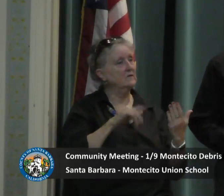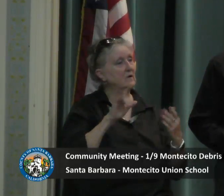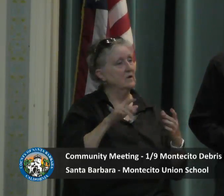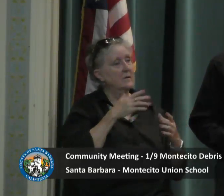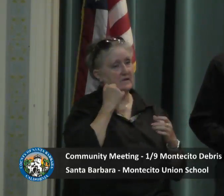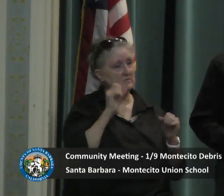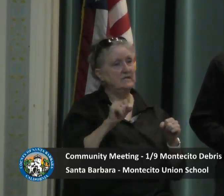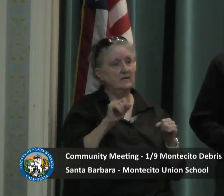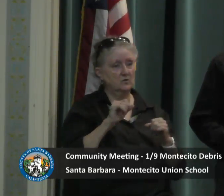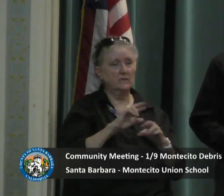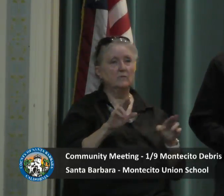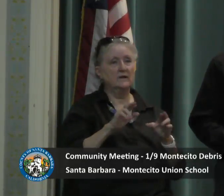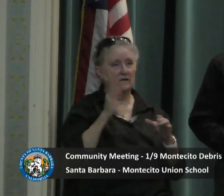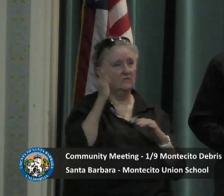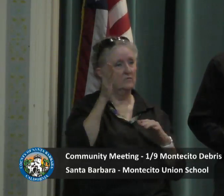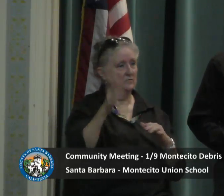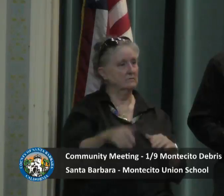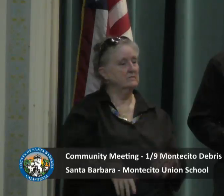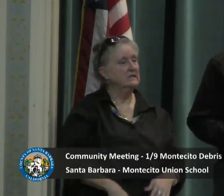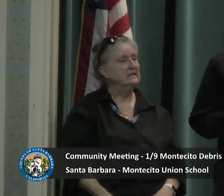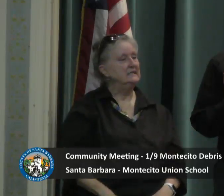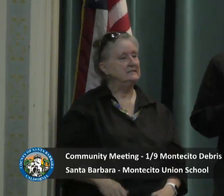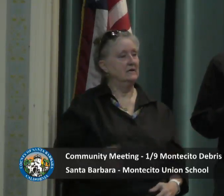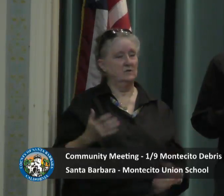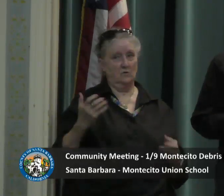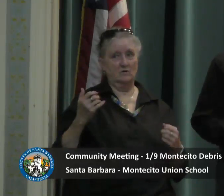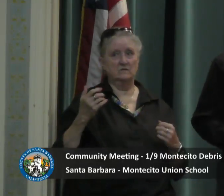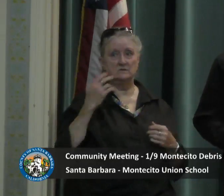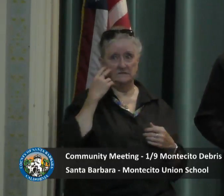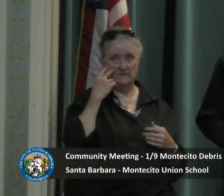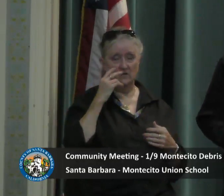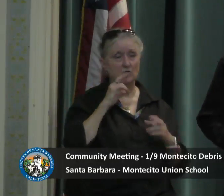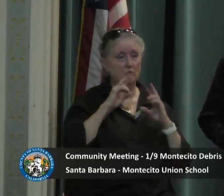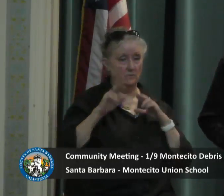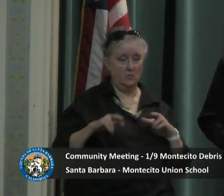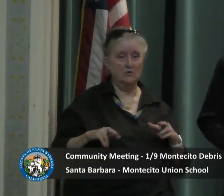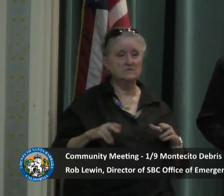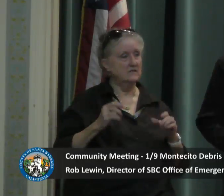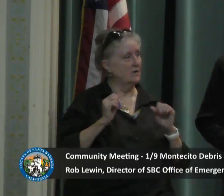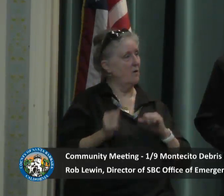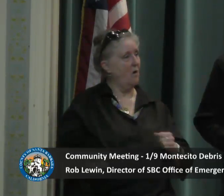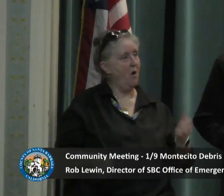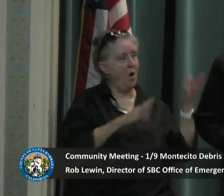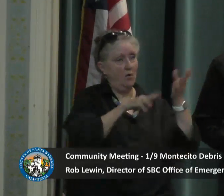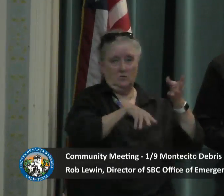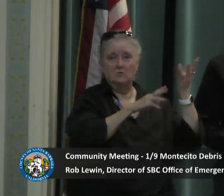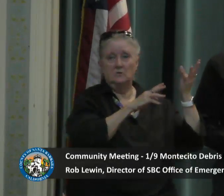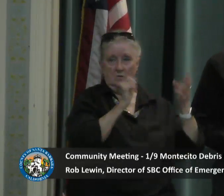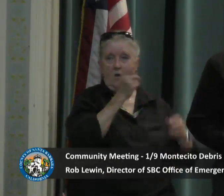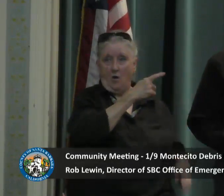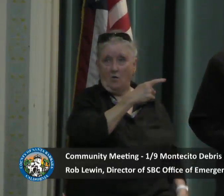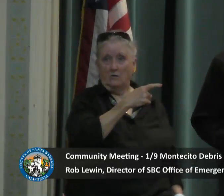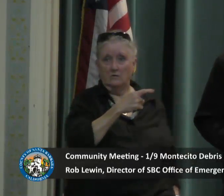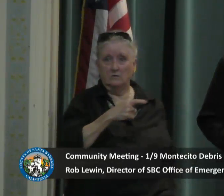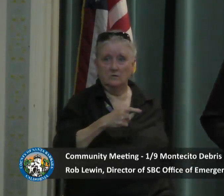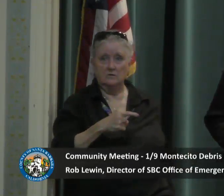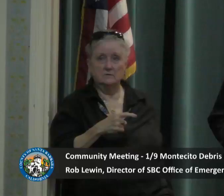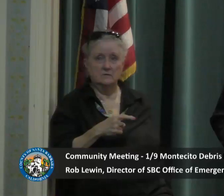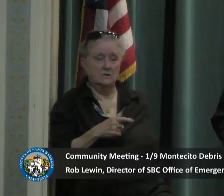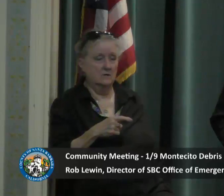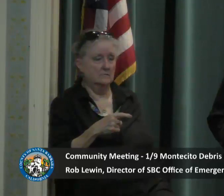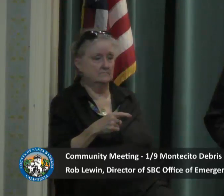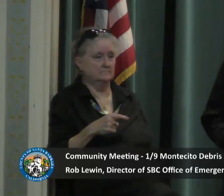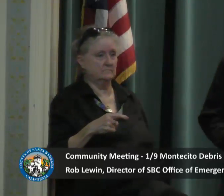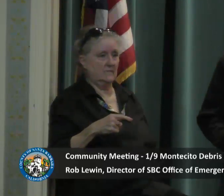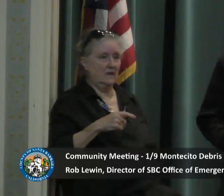the best we can to be prepared in the future. Now, you want to see the reports that are coming out. They're all going to be posted on our website as soon as